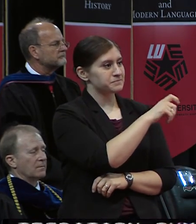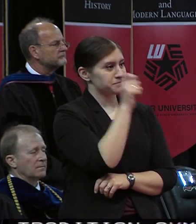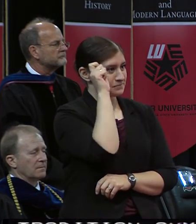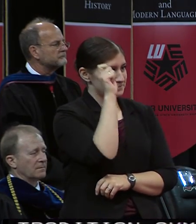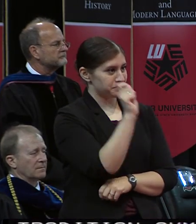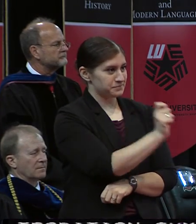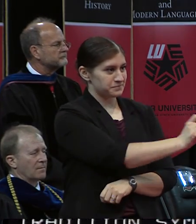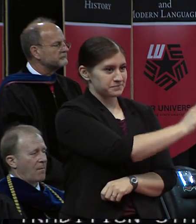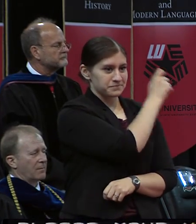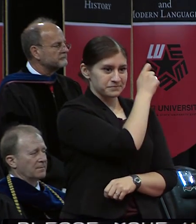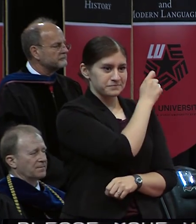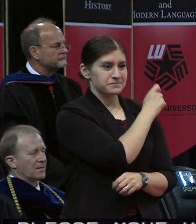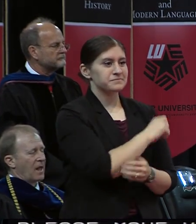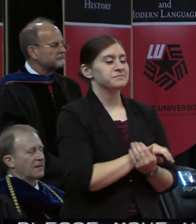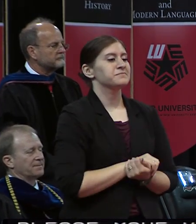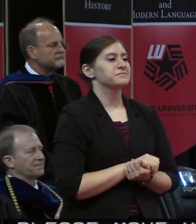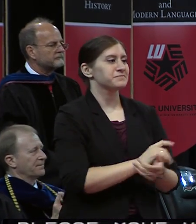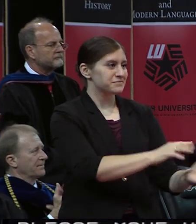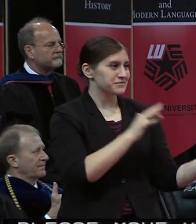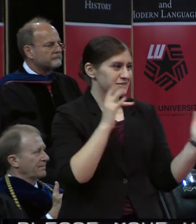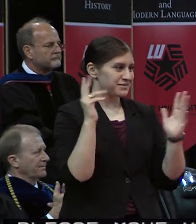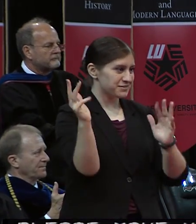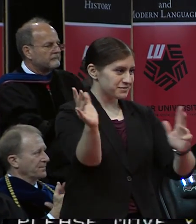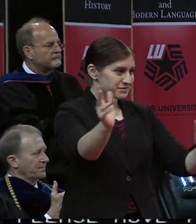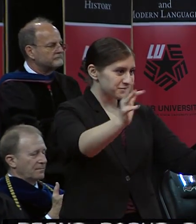the left on your cap.